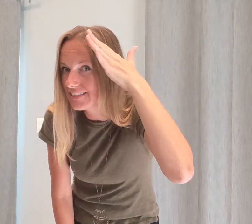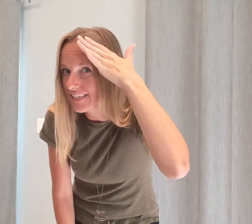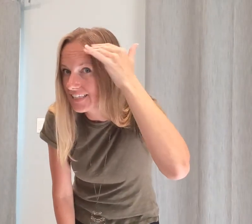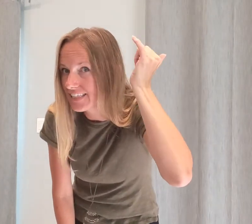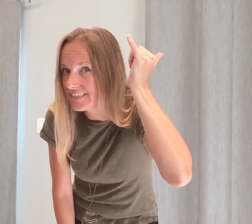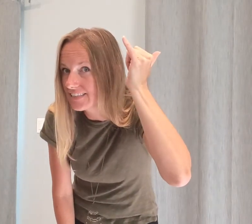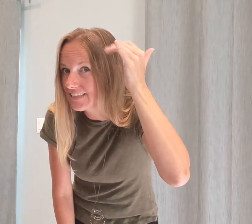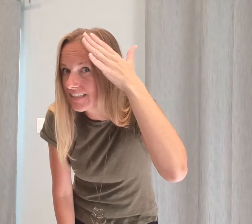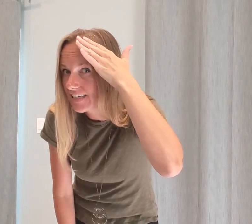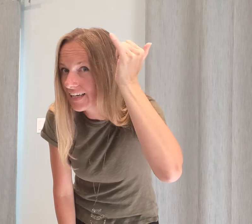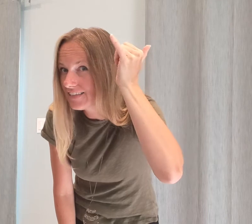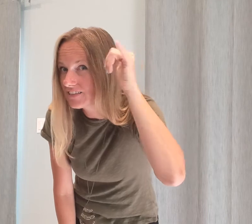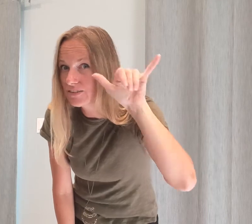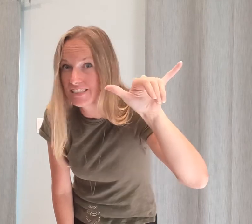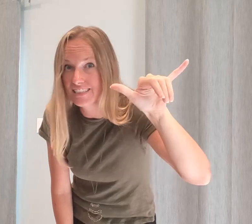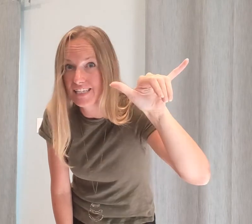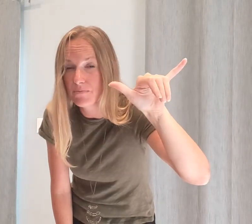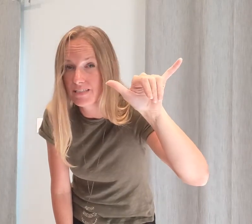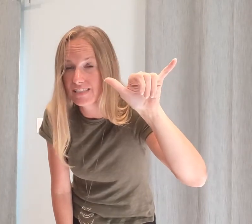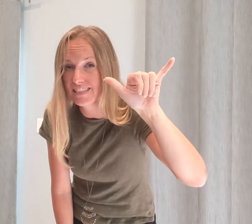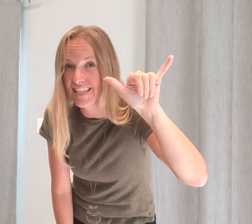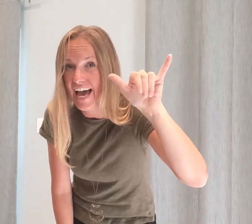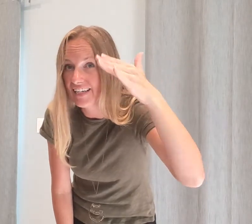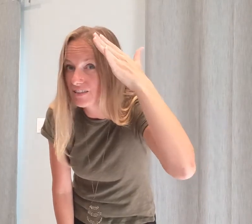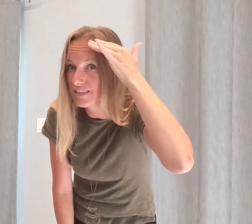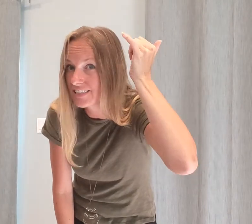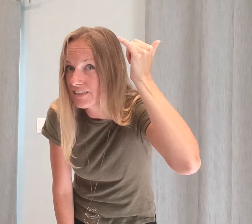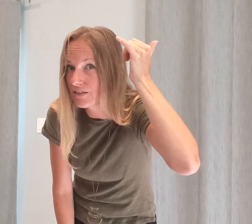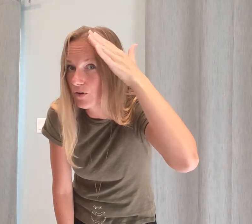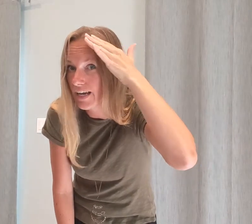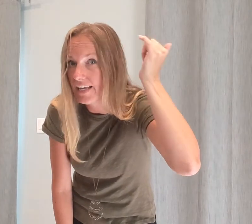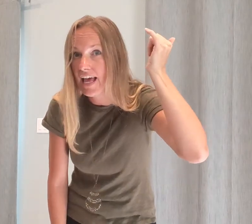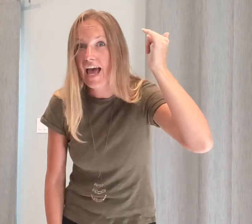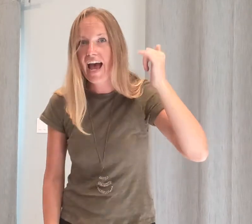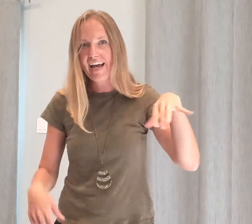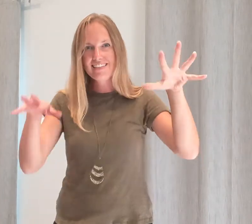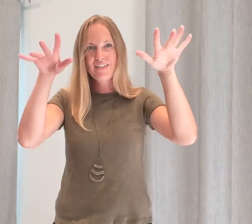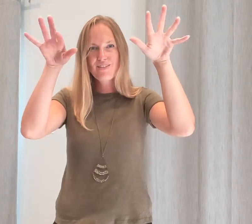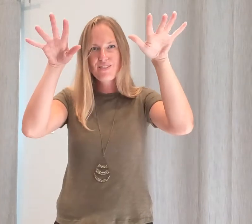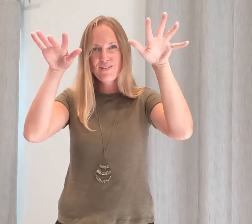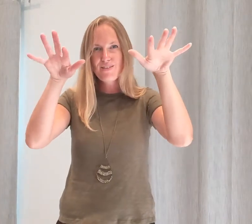like this. Okay, so it's just the same position as that, only it's here at your forehead, as